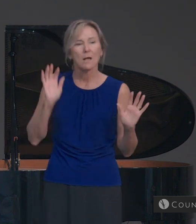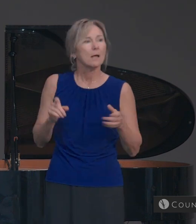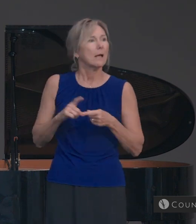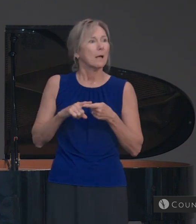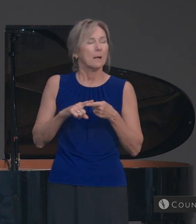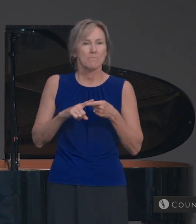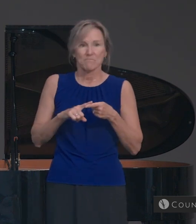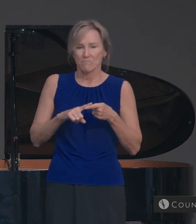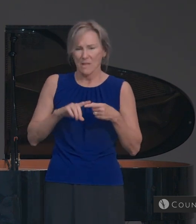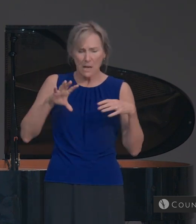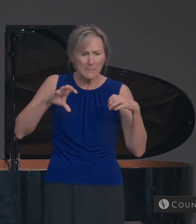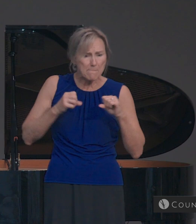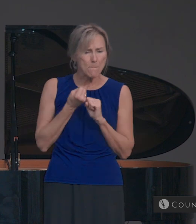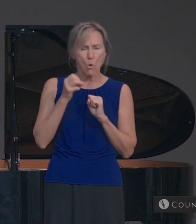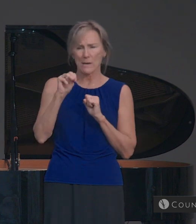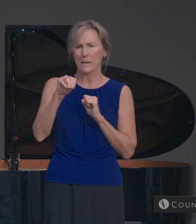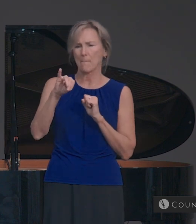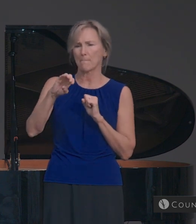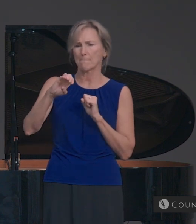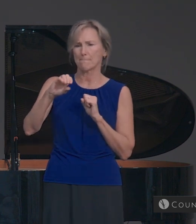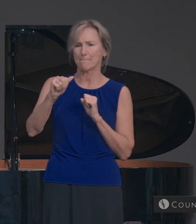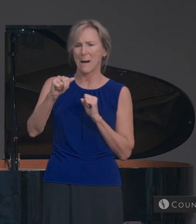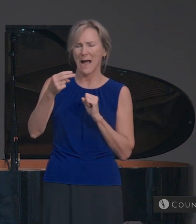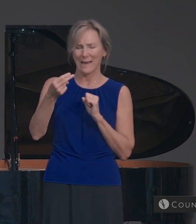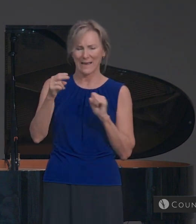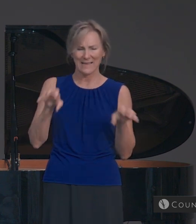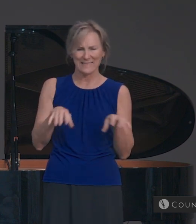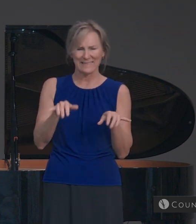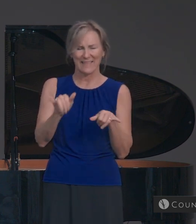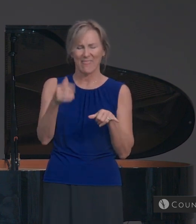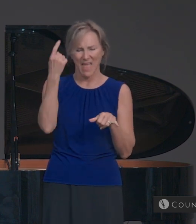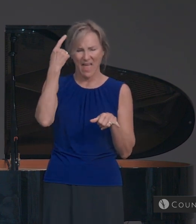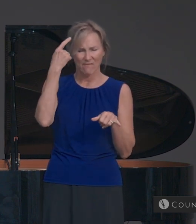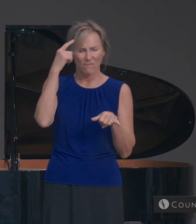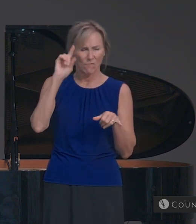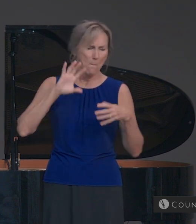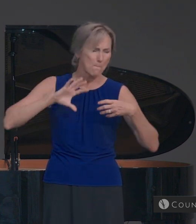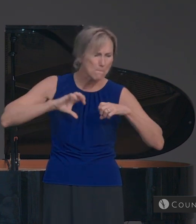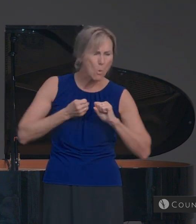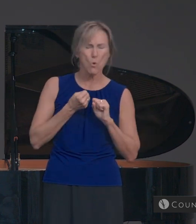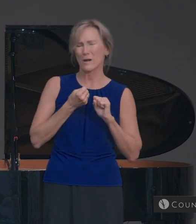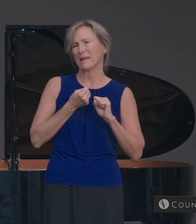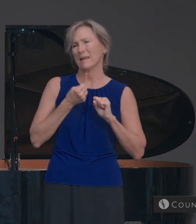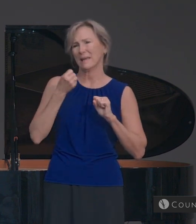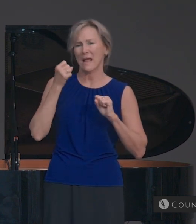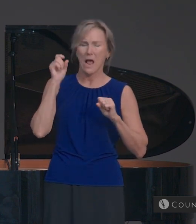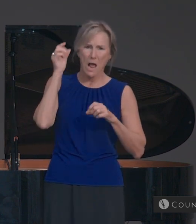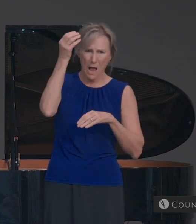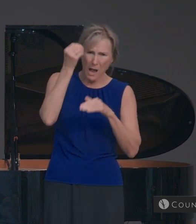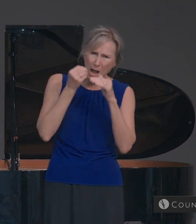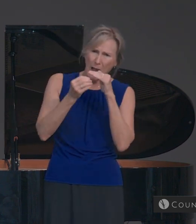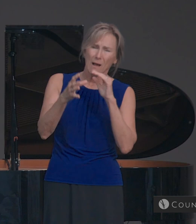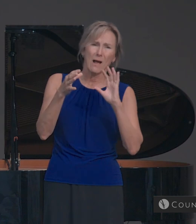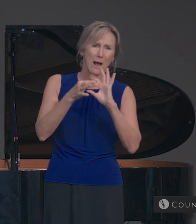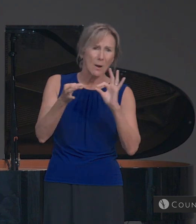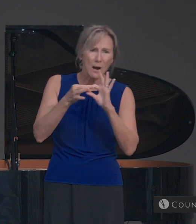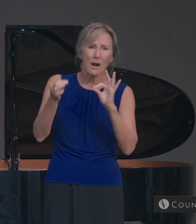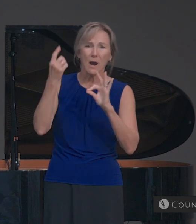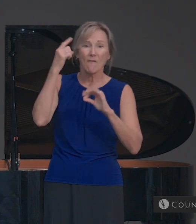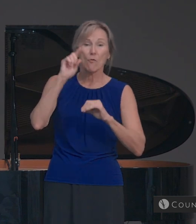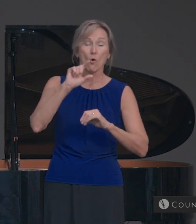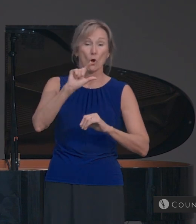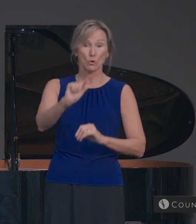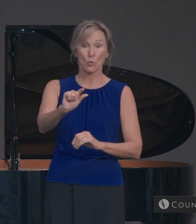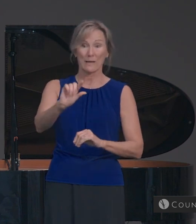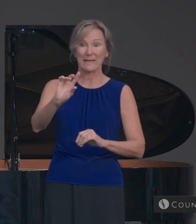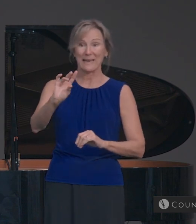He's going to be mourning. Micah did that for 28 years before reform happened.